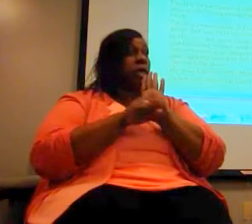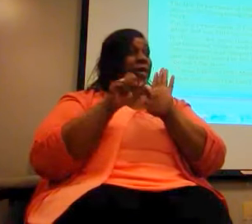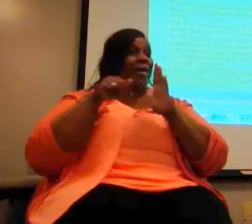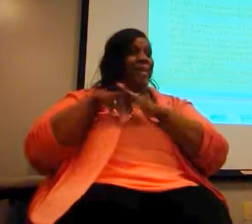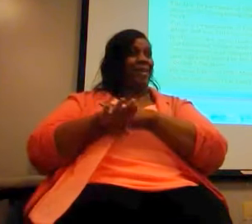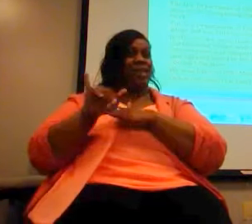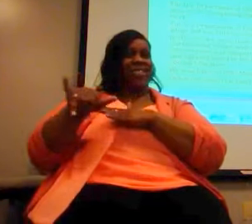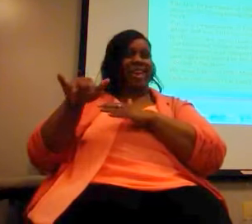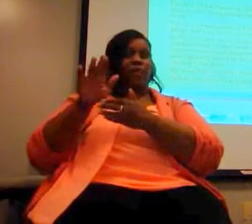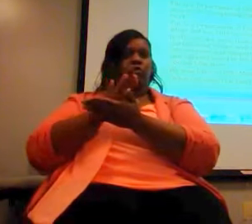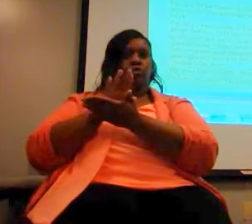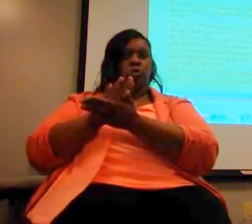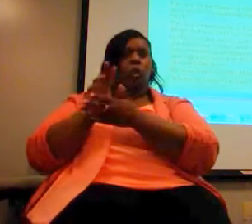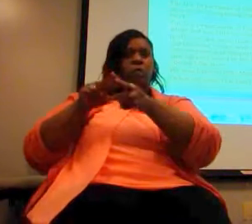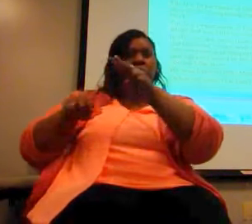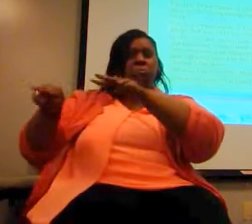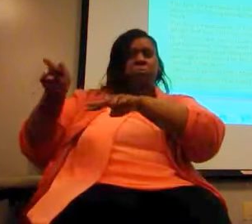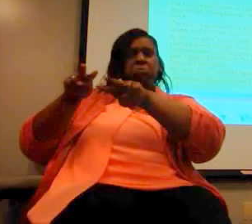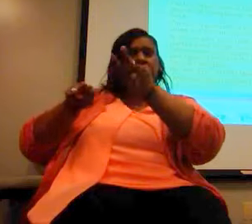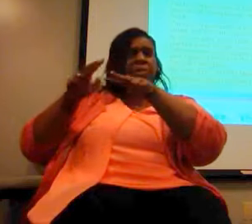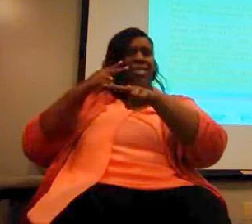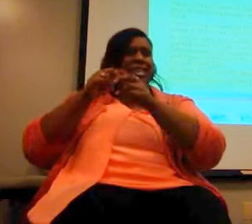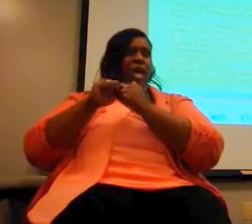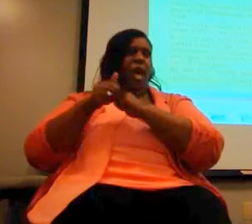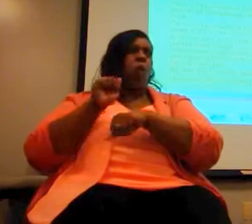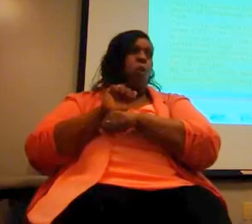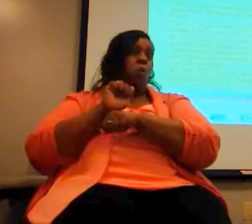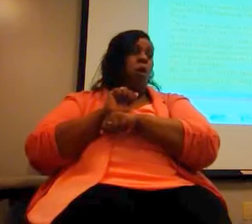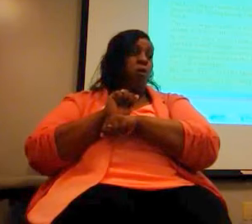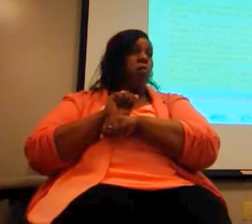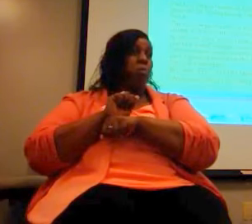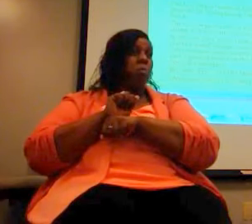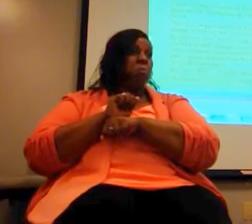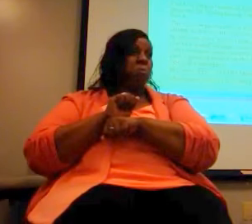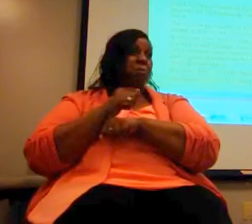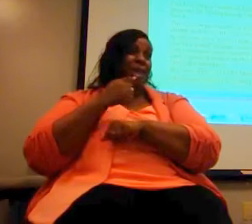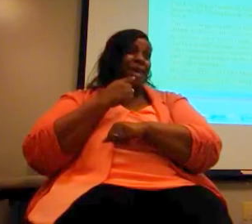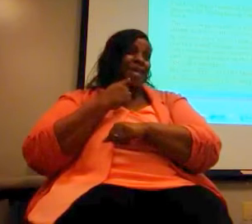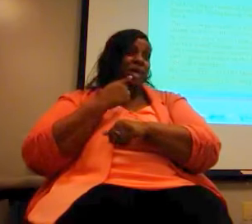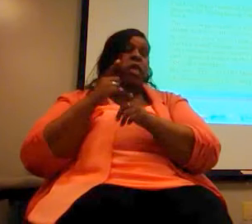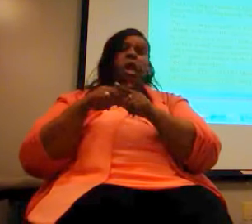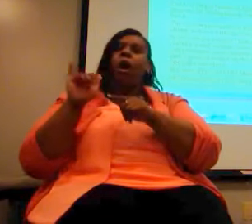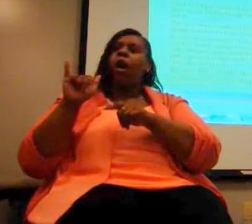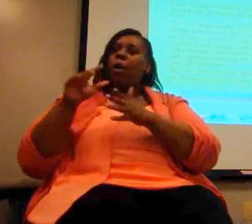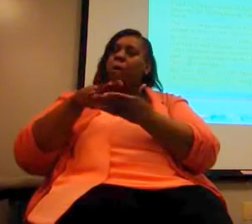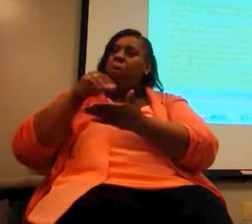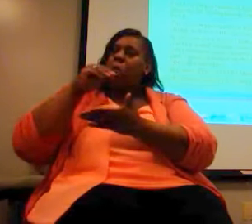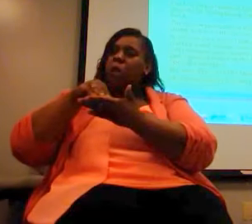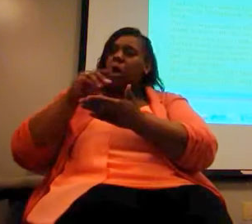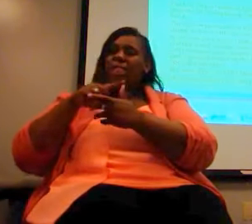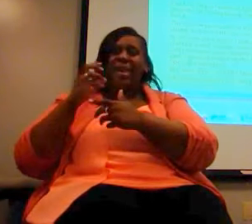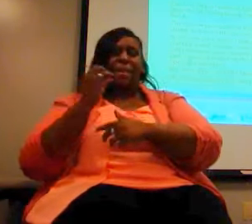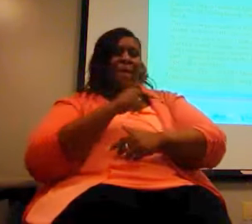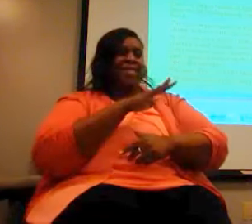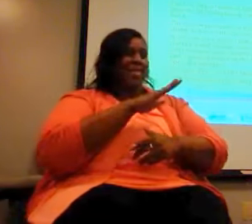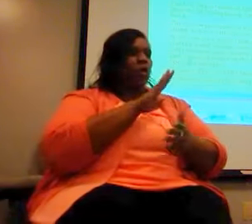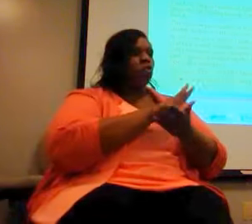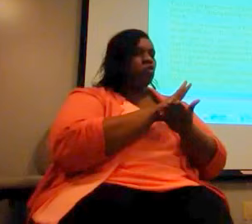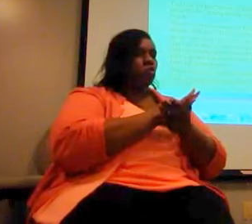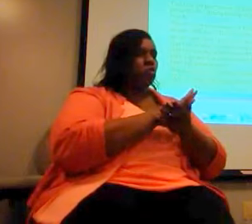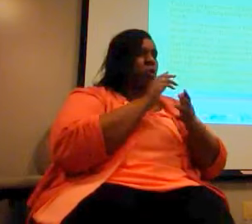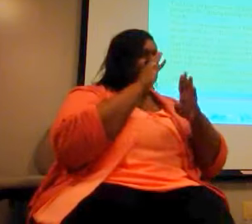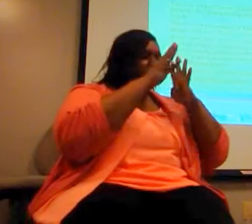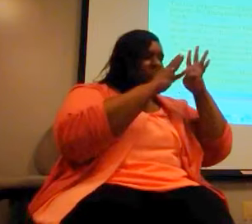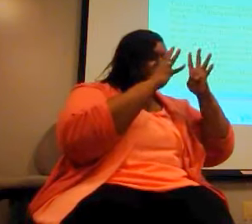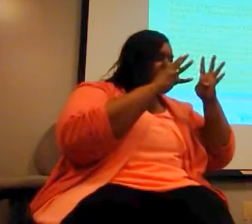process works. And like I said, they can then take it back to their school, get some ideas, and make it work in their